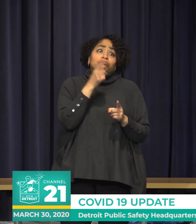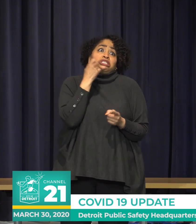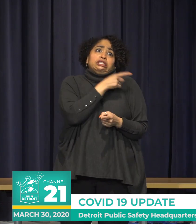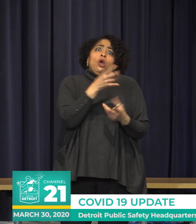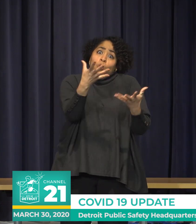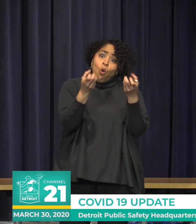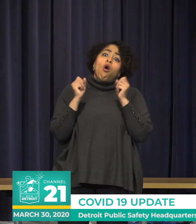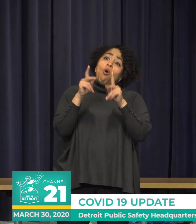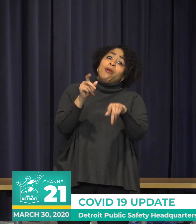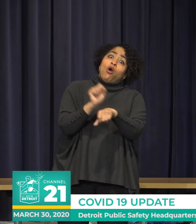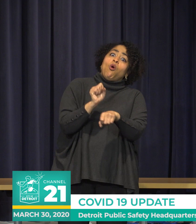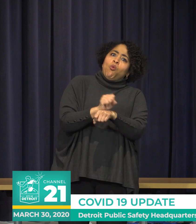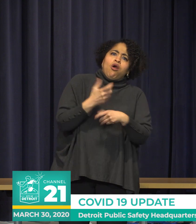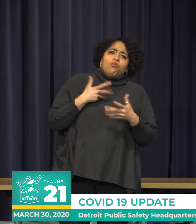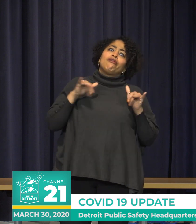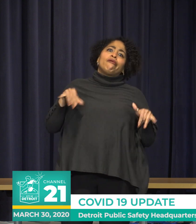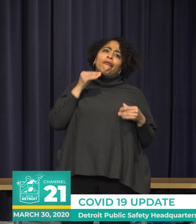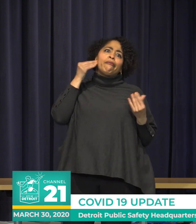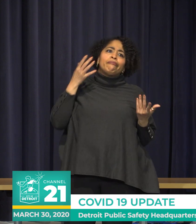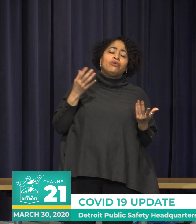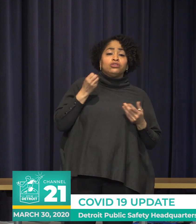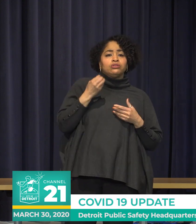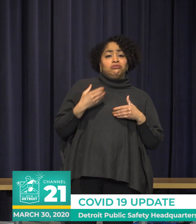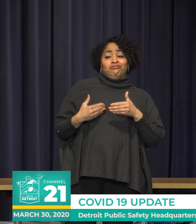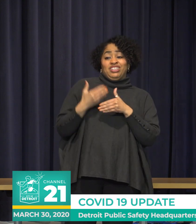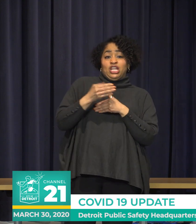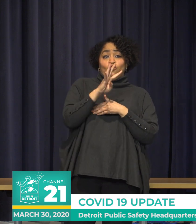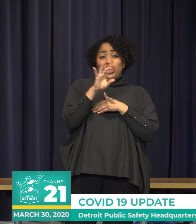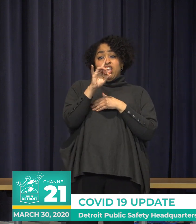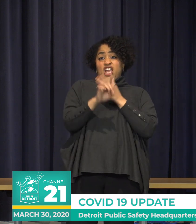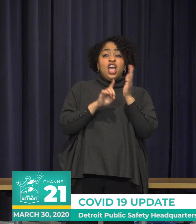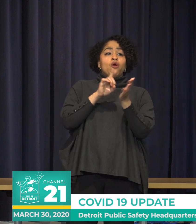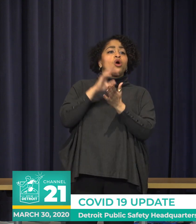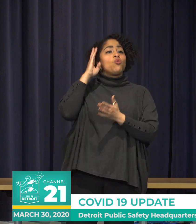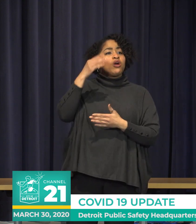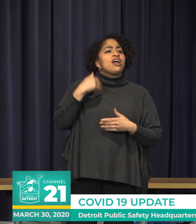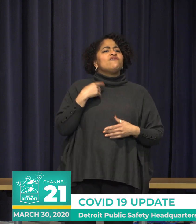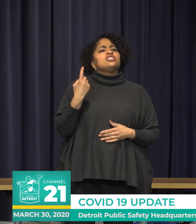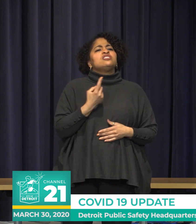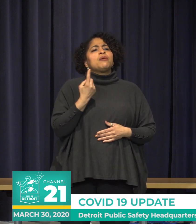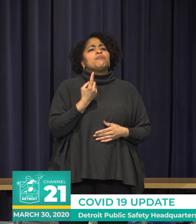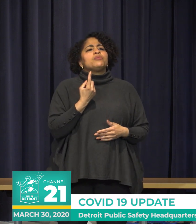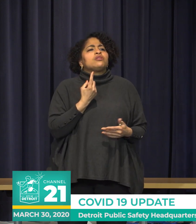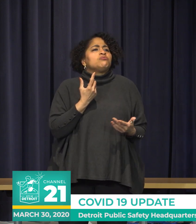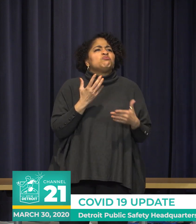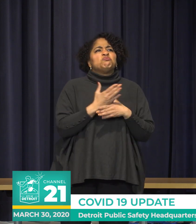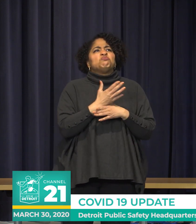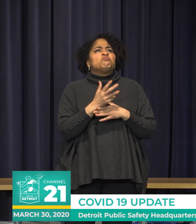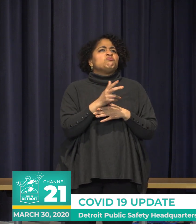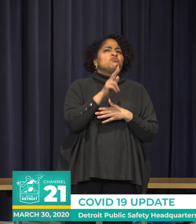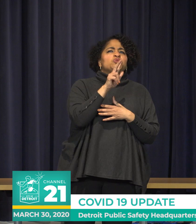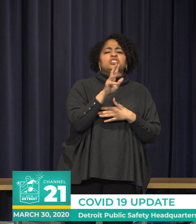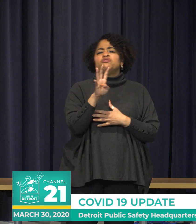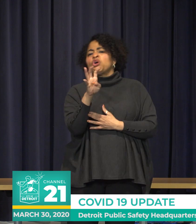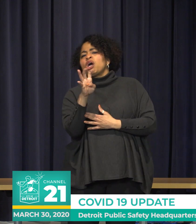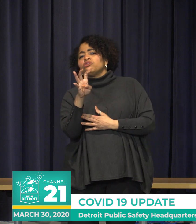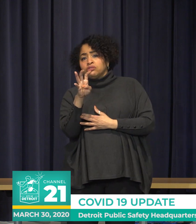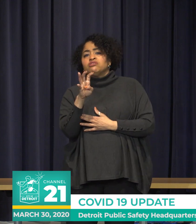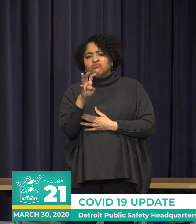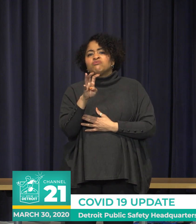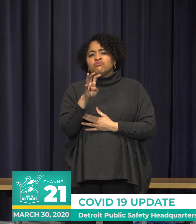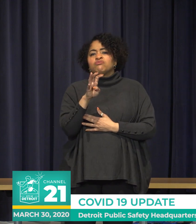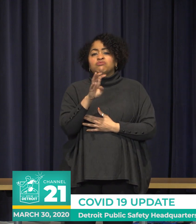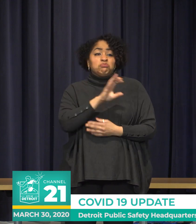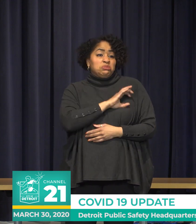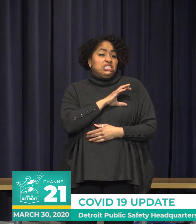do. And so the next 48 hours, there's going to be somewhere between 300 and 400